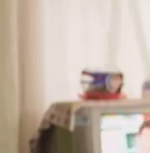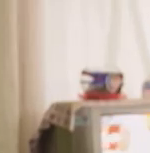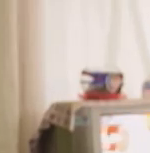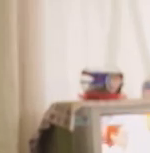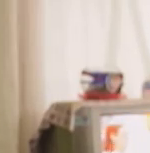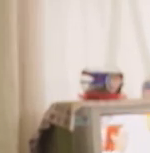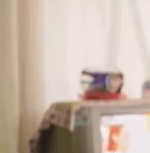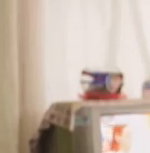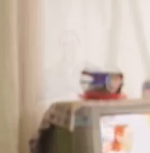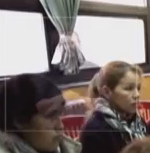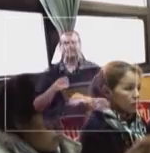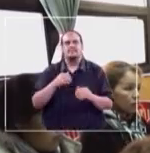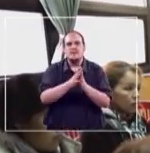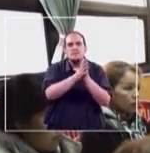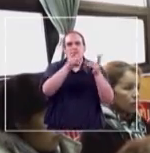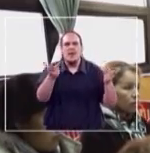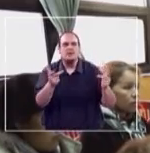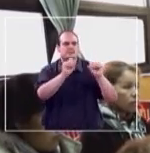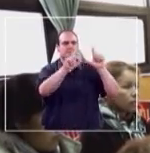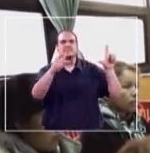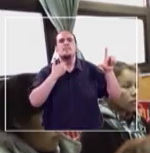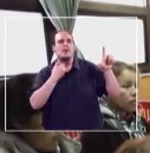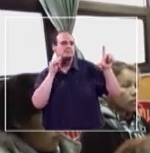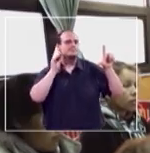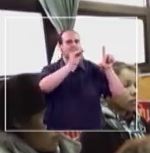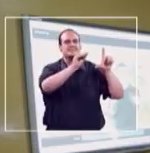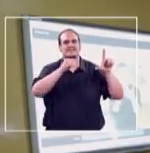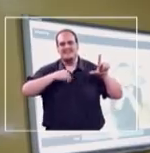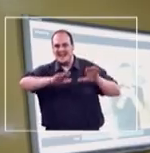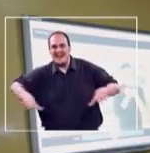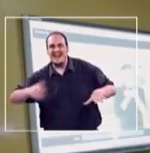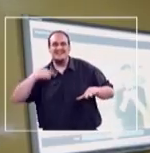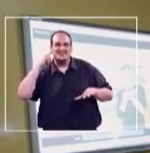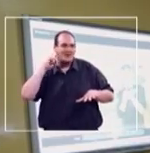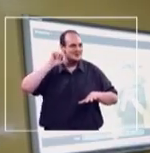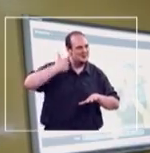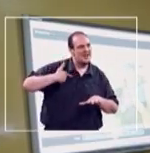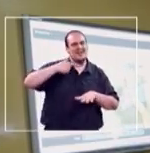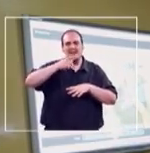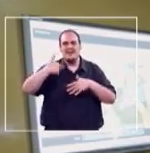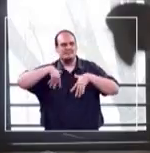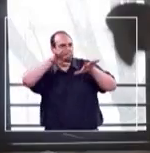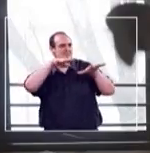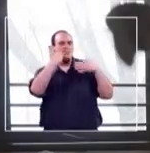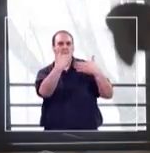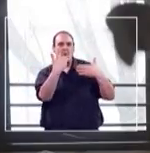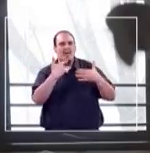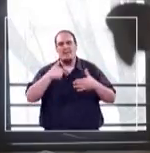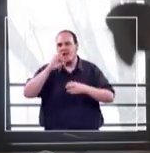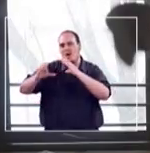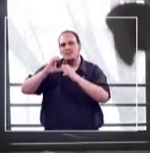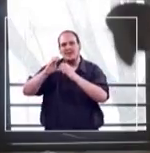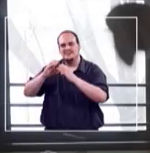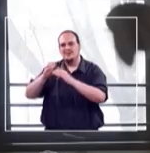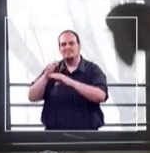language. Having voiceover means the video books can be shared between deaf children and hearing families, helping to